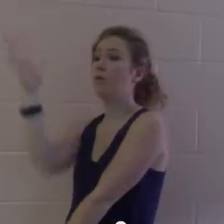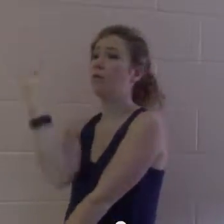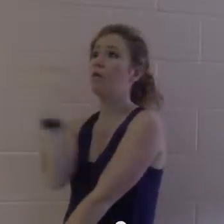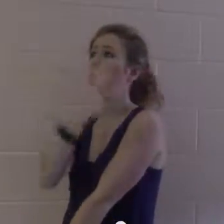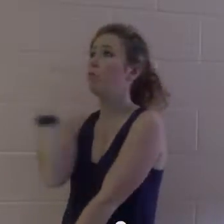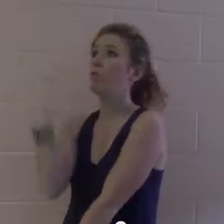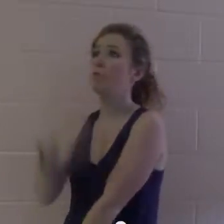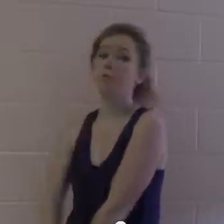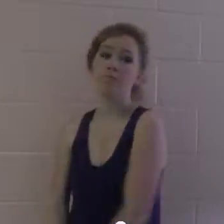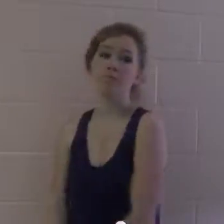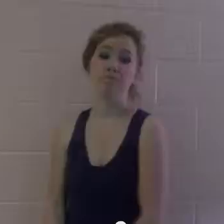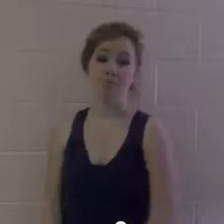It's a beautiful view.